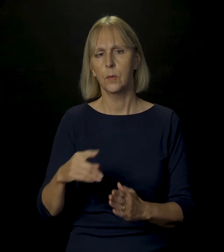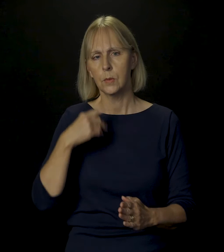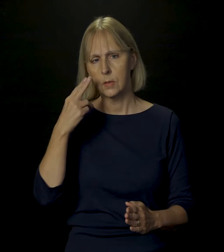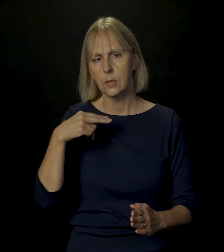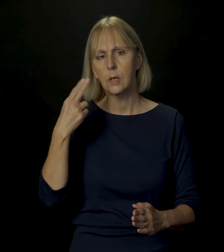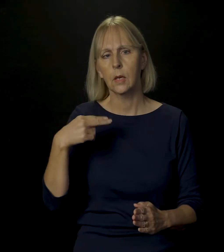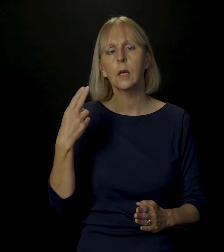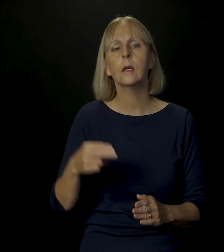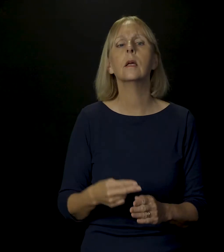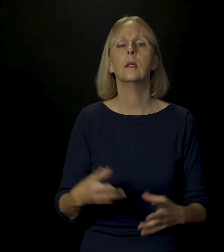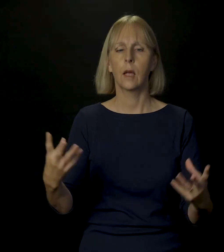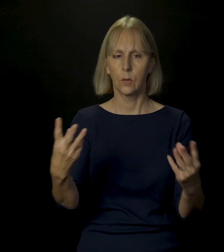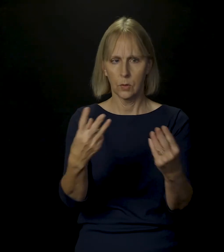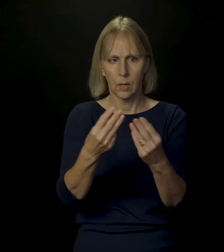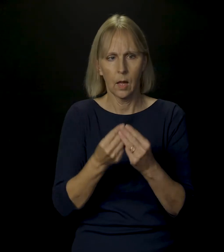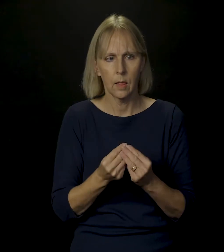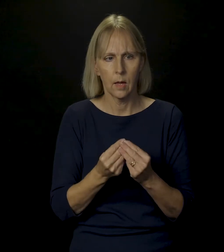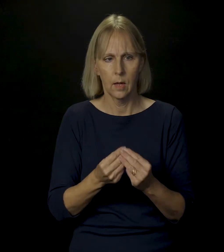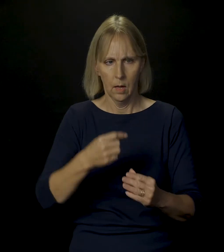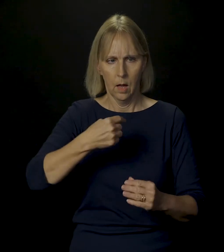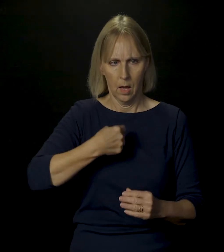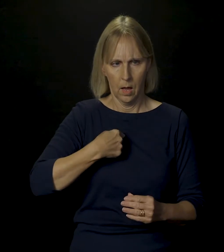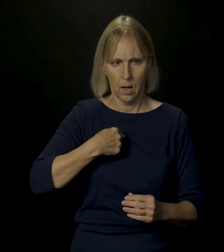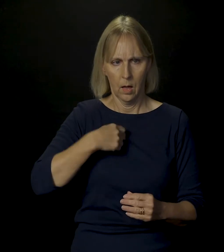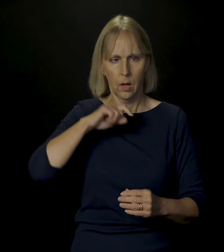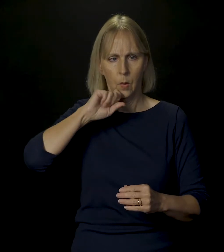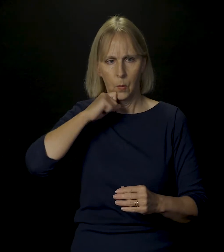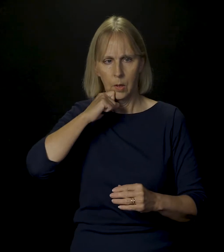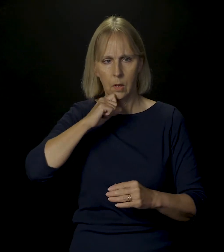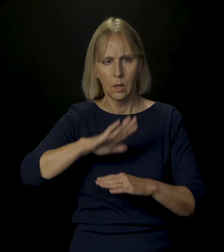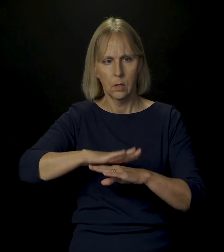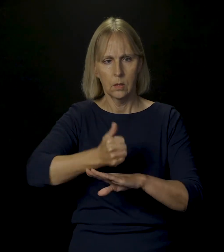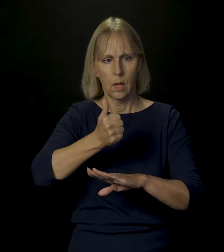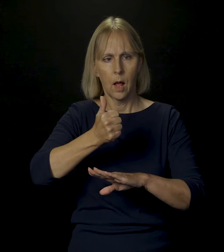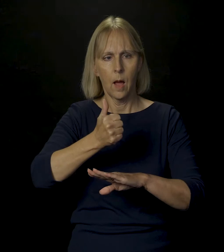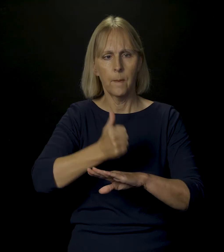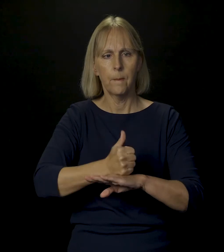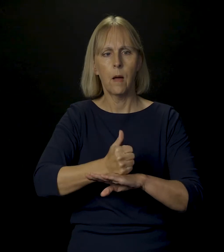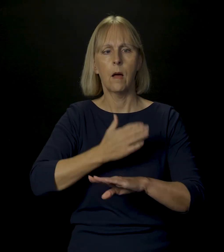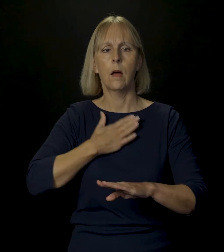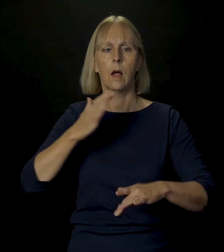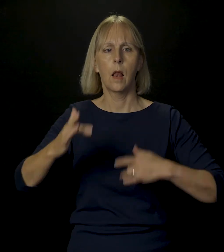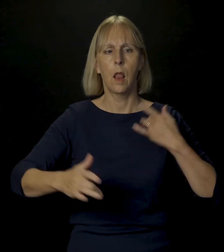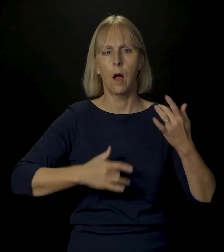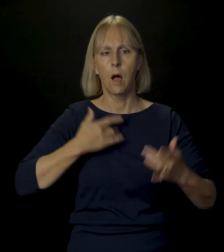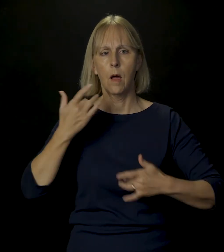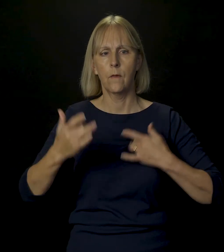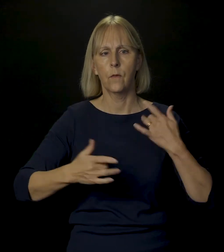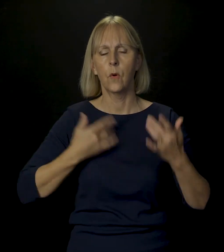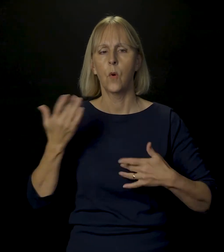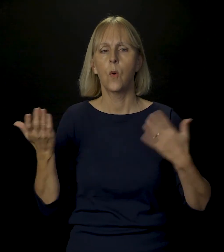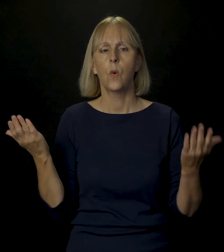Let's Sing This Together I Will Build I Will Build My